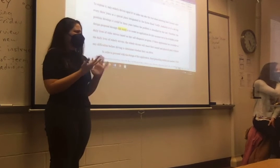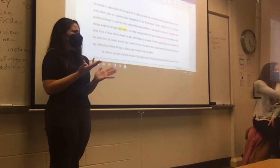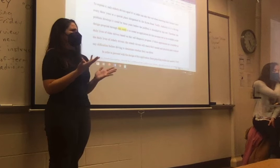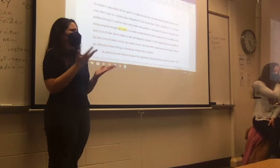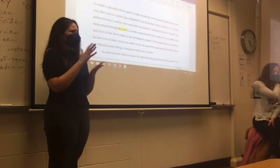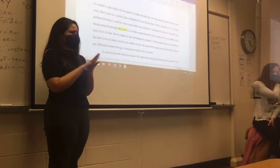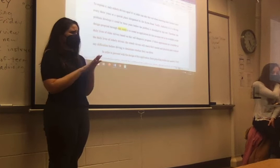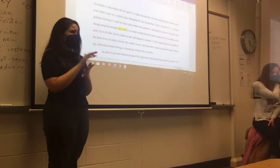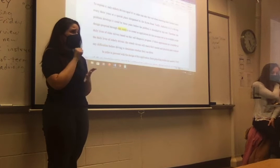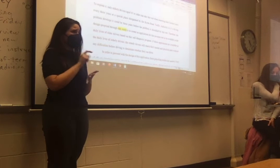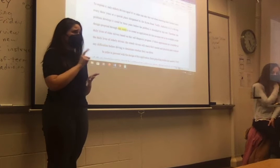okay?